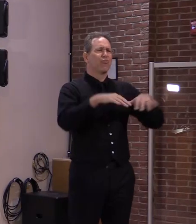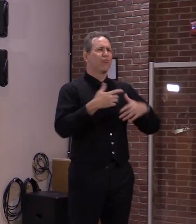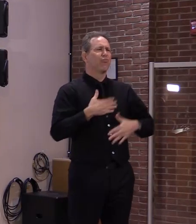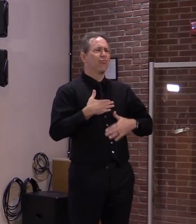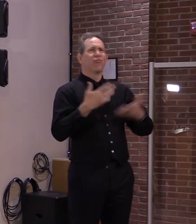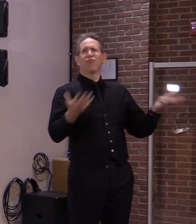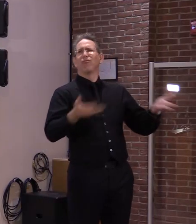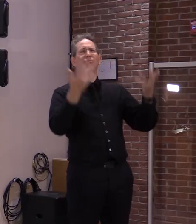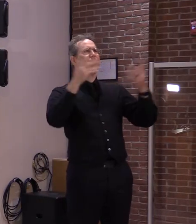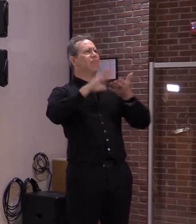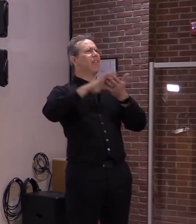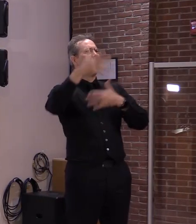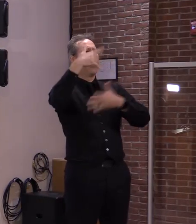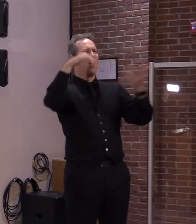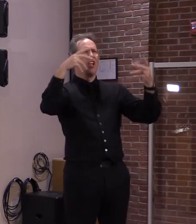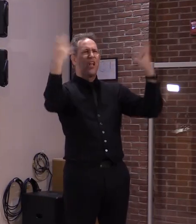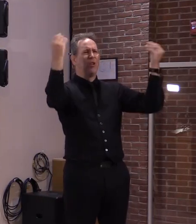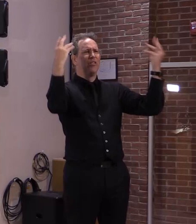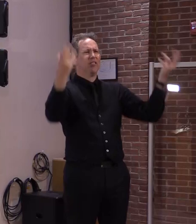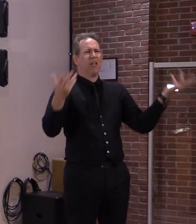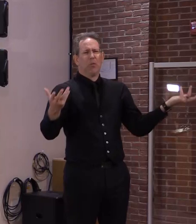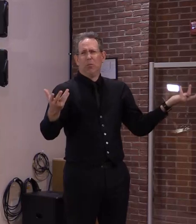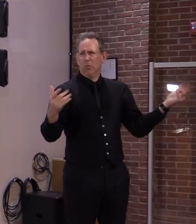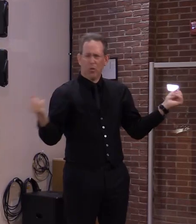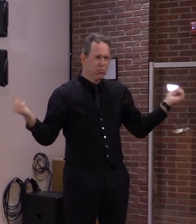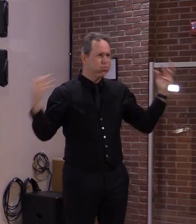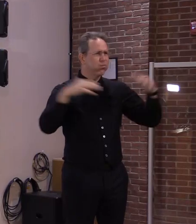think we will probably be watching this